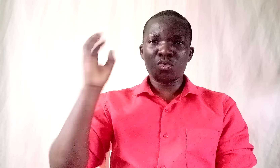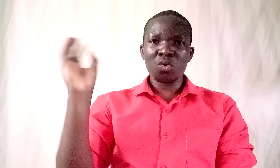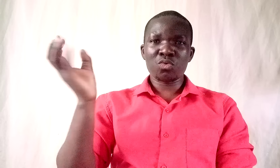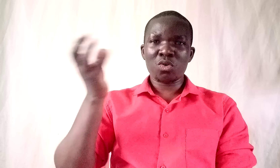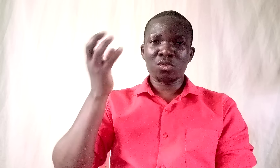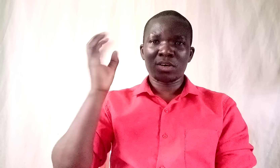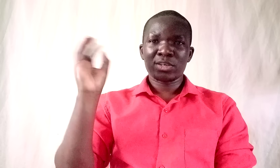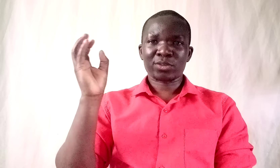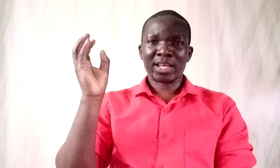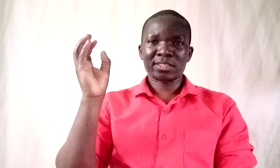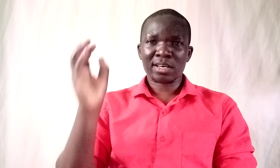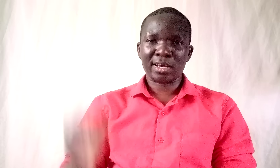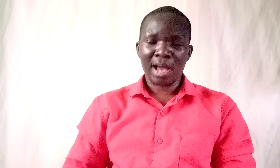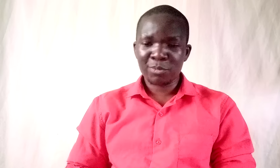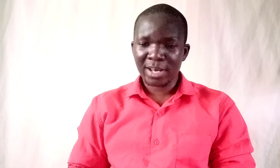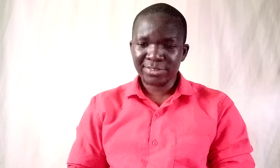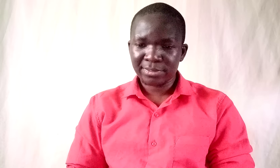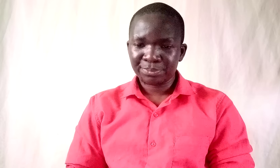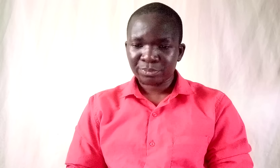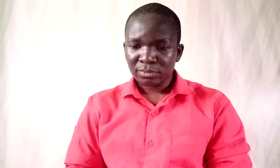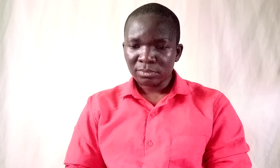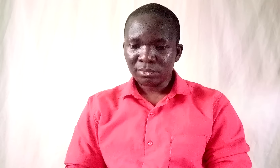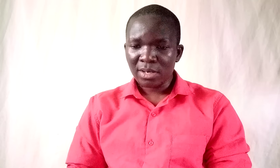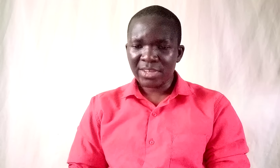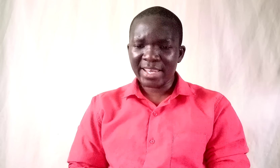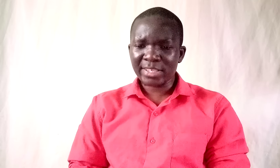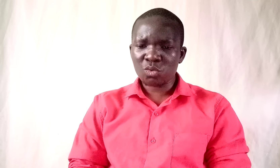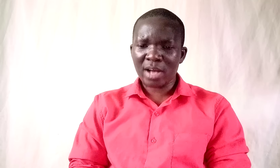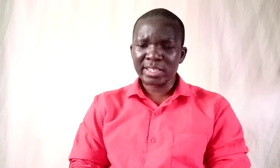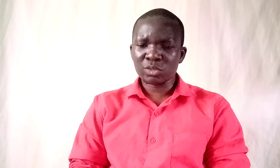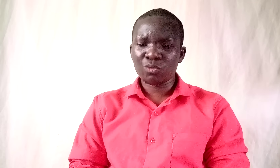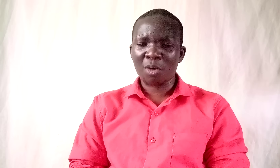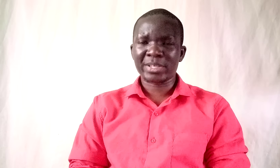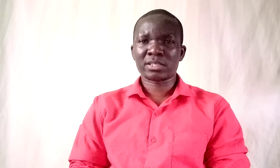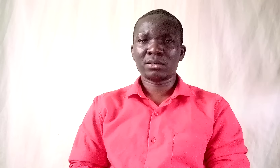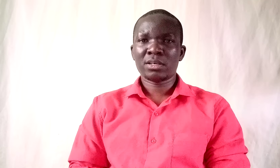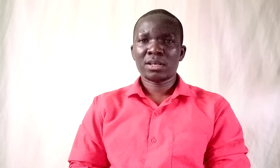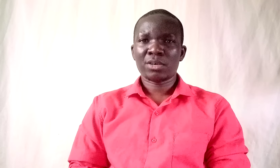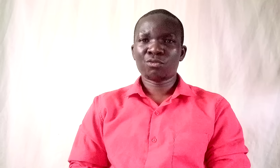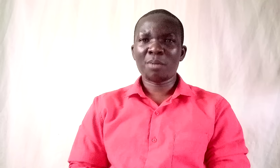woo, woo. So that's ambulance. The next one is to vomit. Vomit,